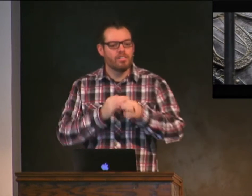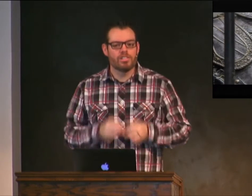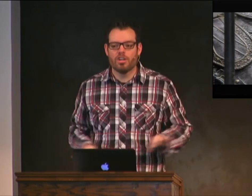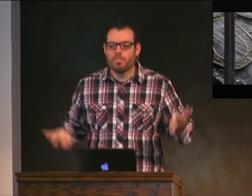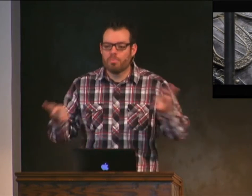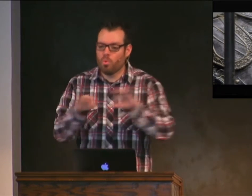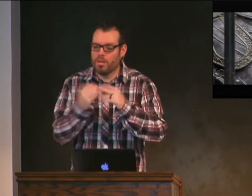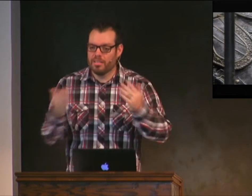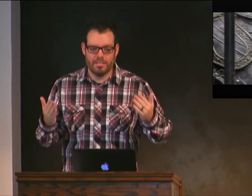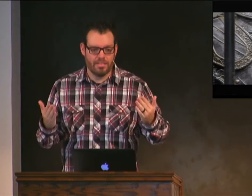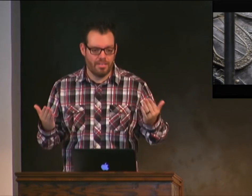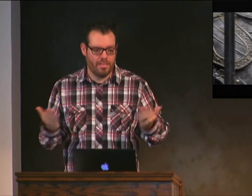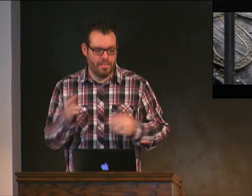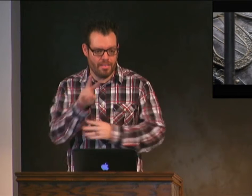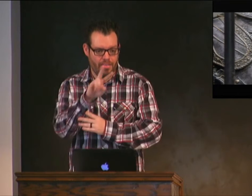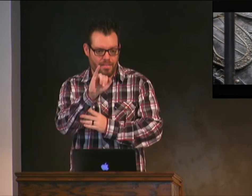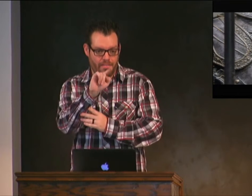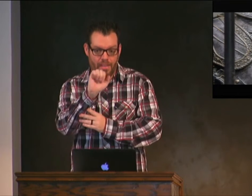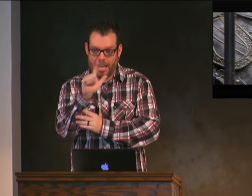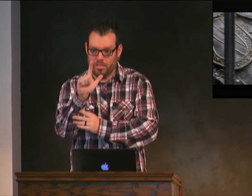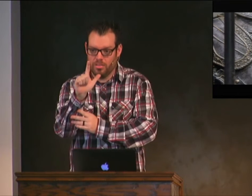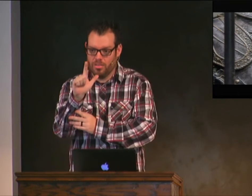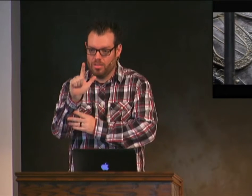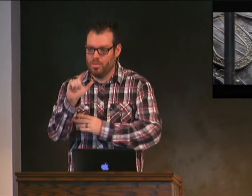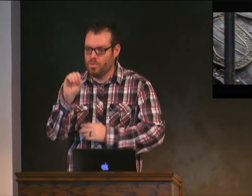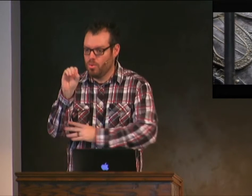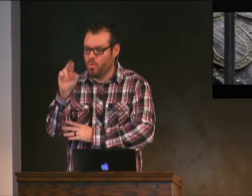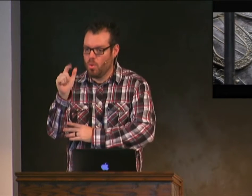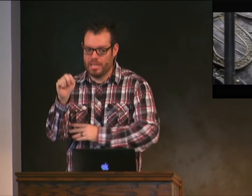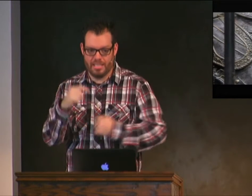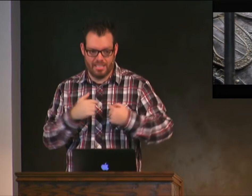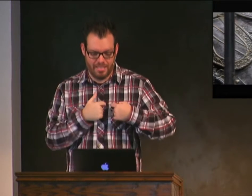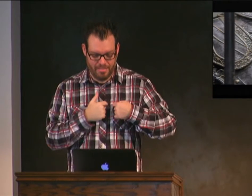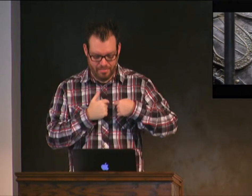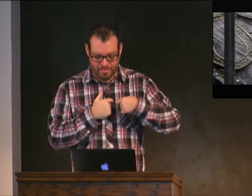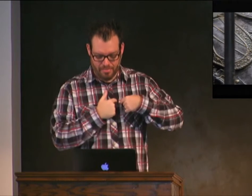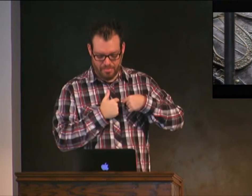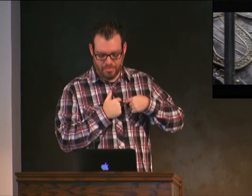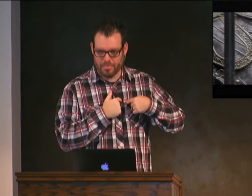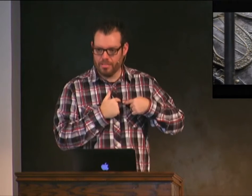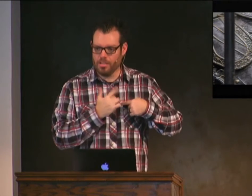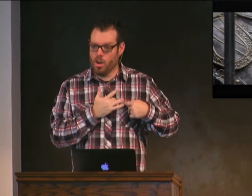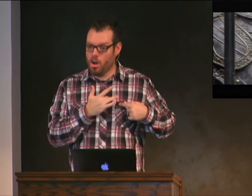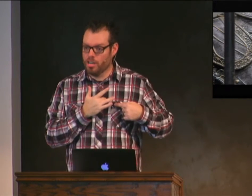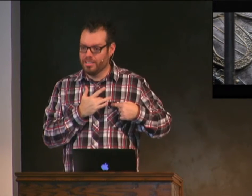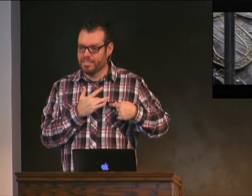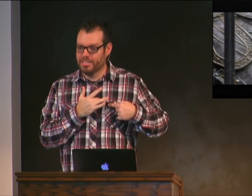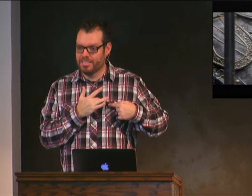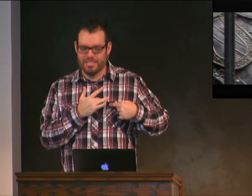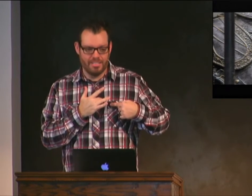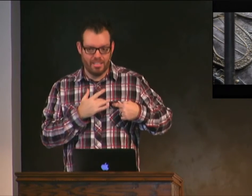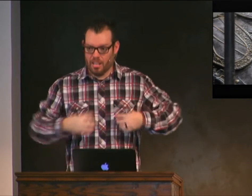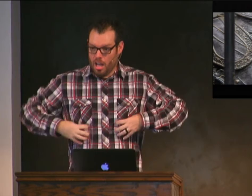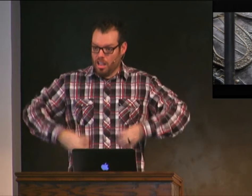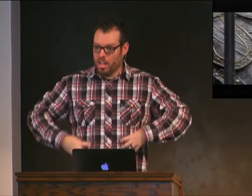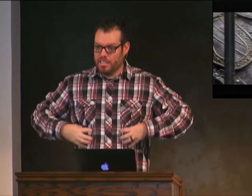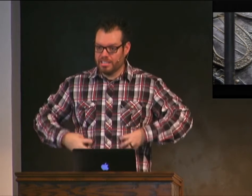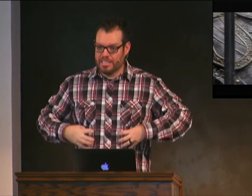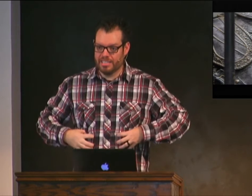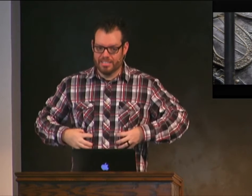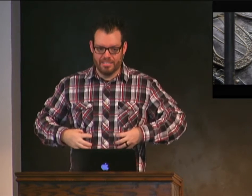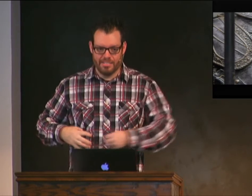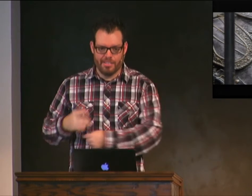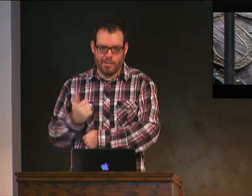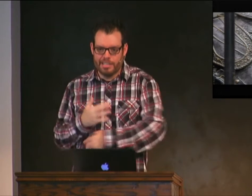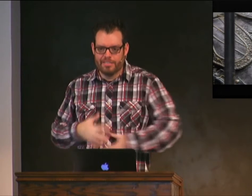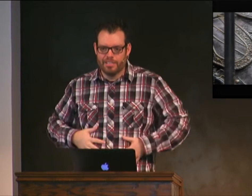It covers our important vital organs. A heart, a